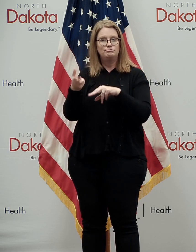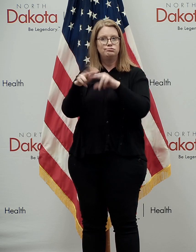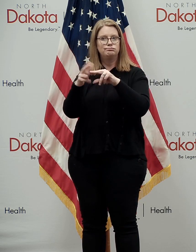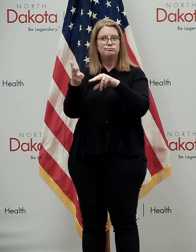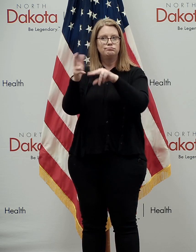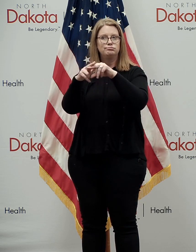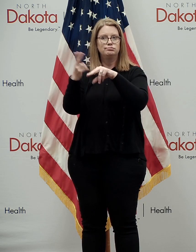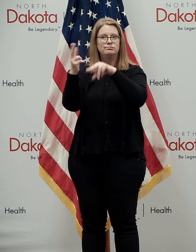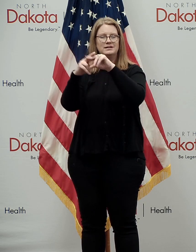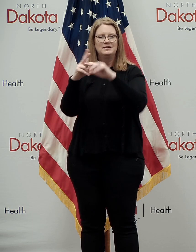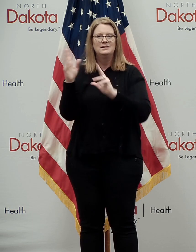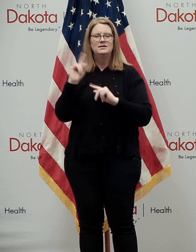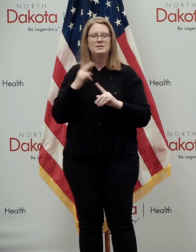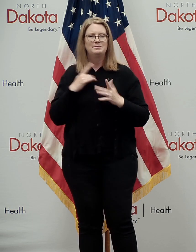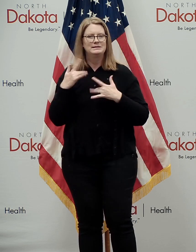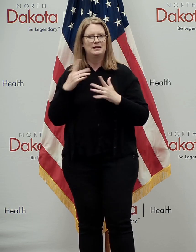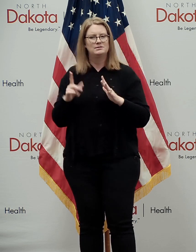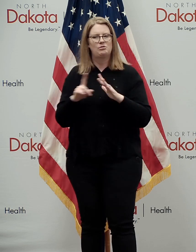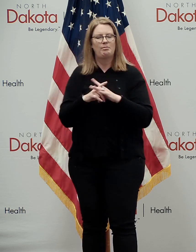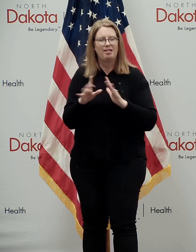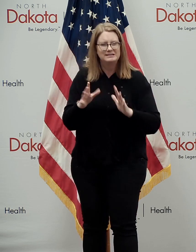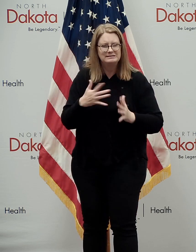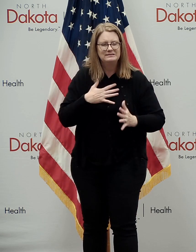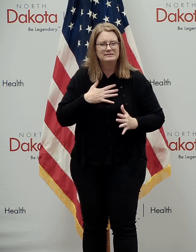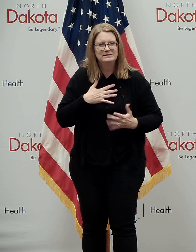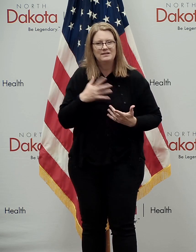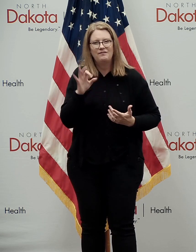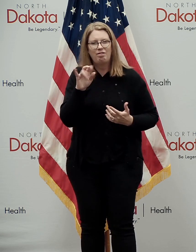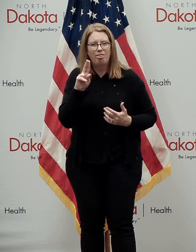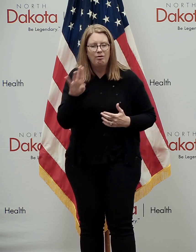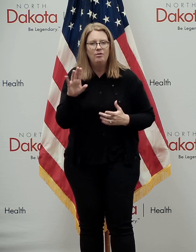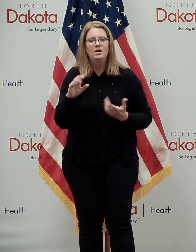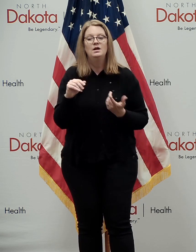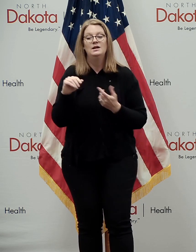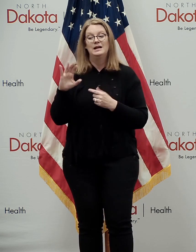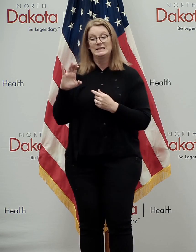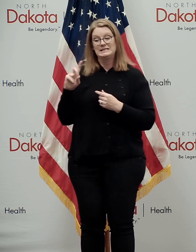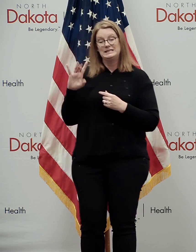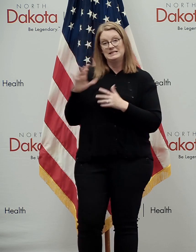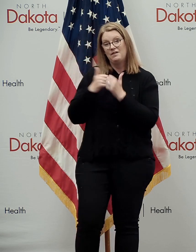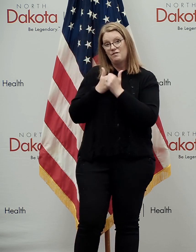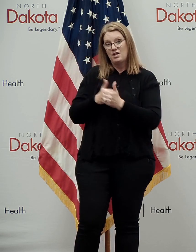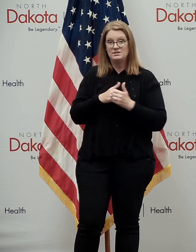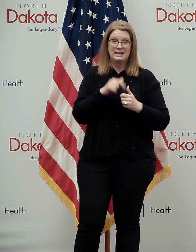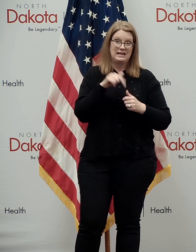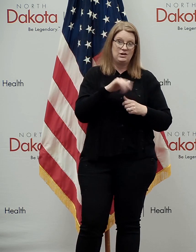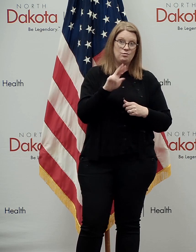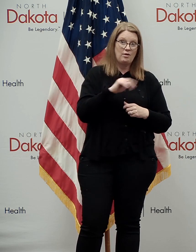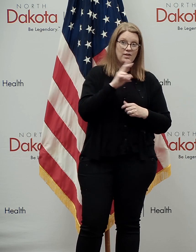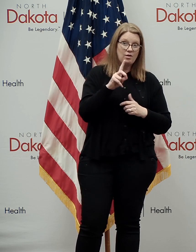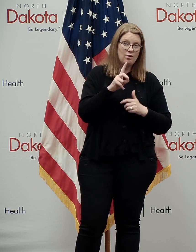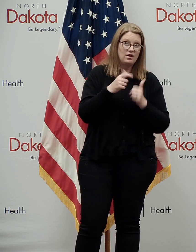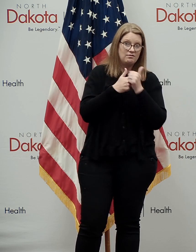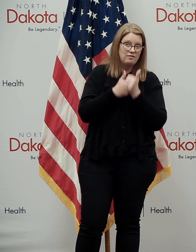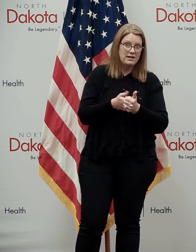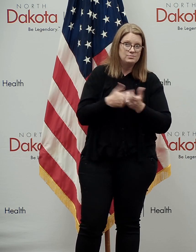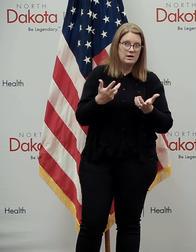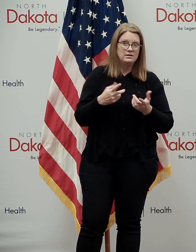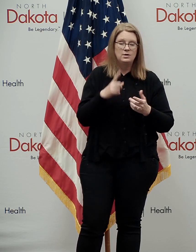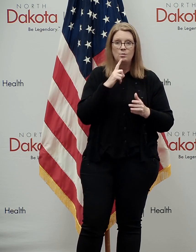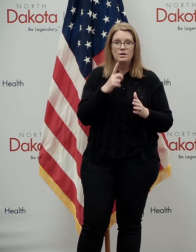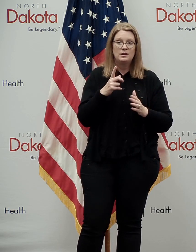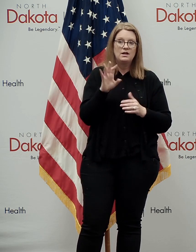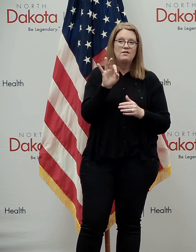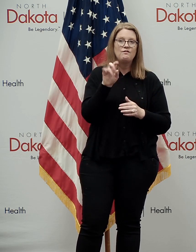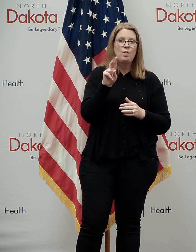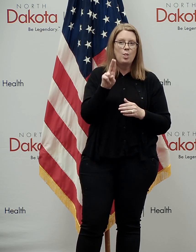presenting with flu-like illnesses. And so one of the things that the CDC tracks and one of the things we track in North Dakota is presentation of flu-like